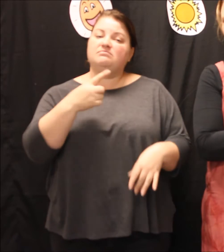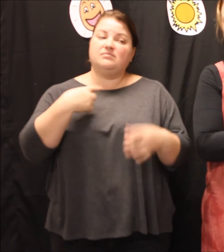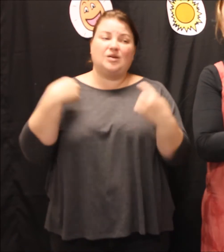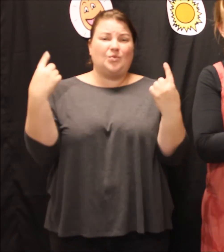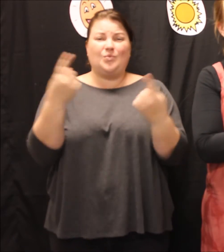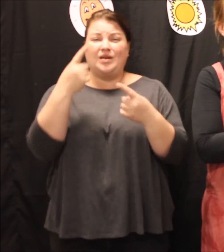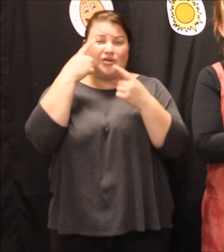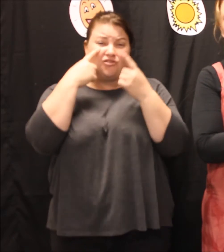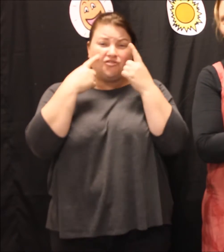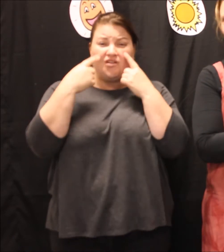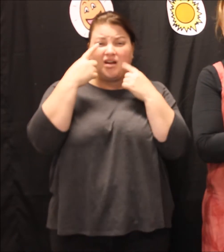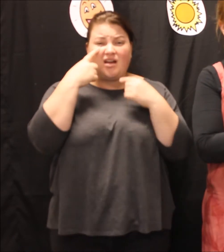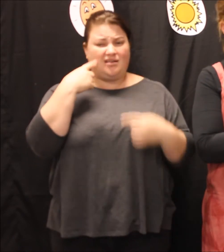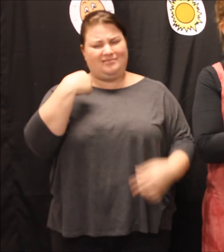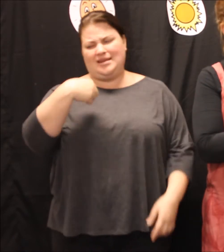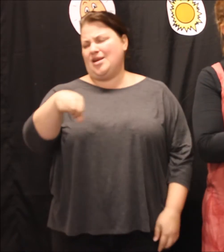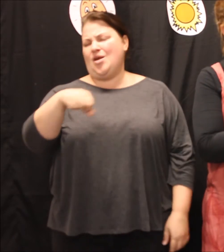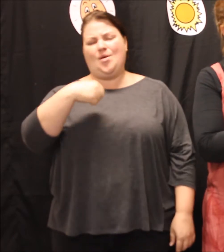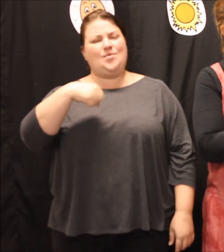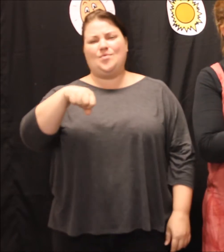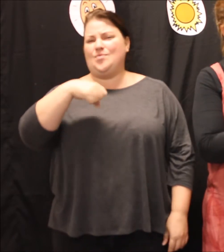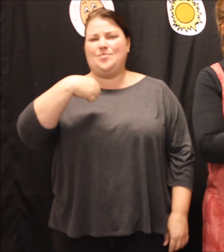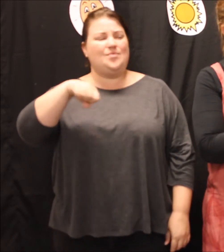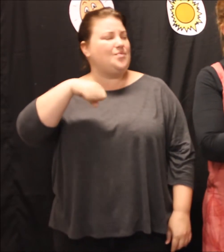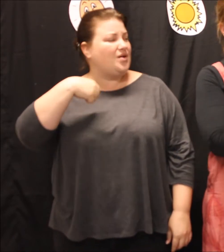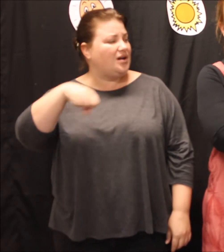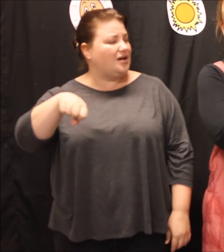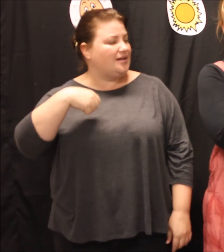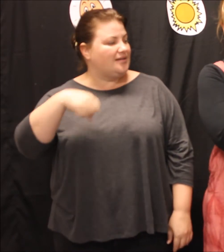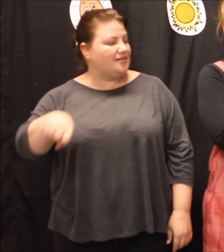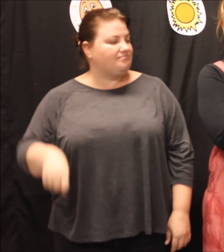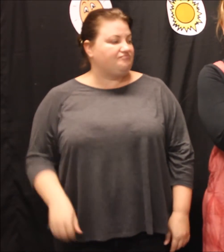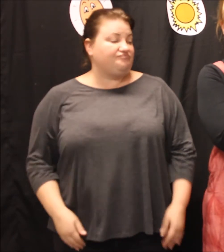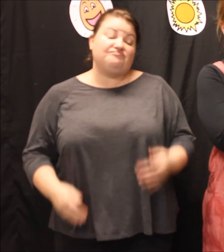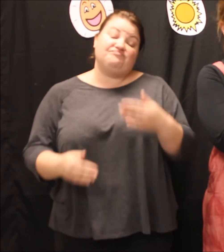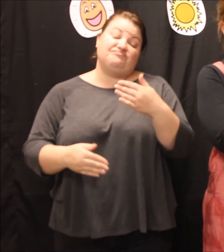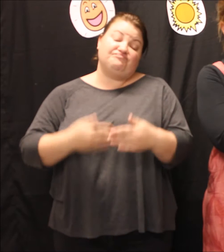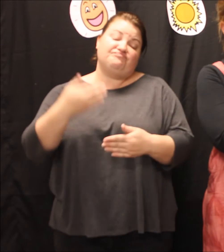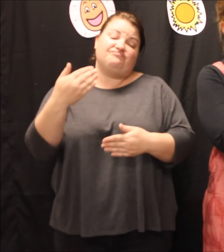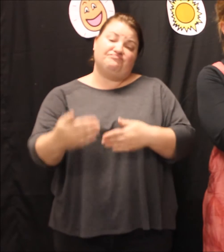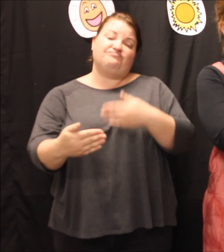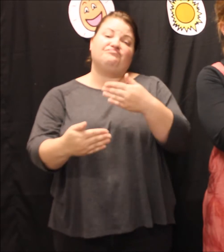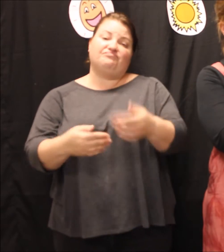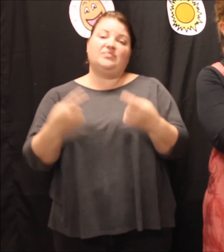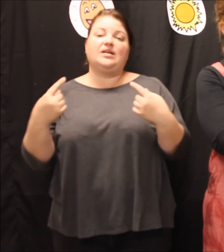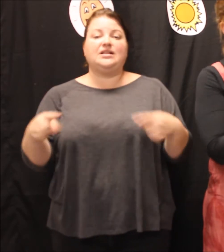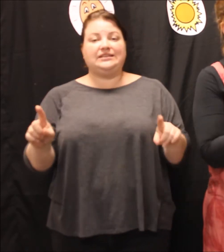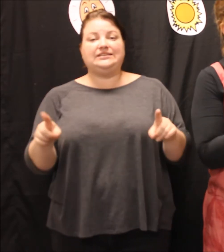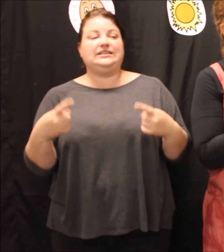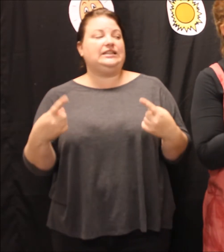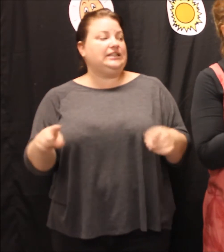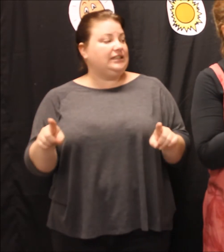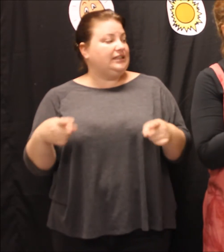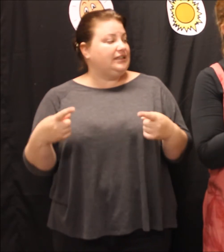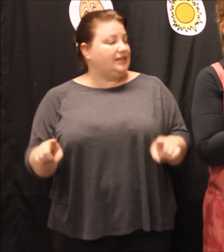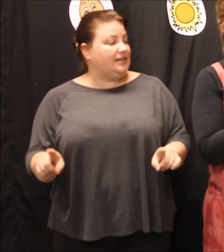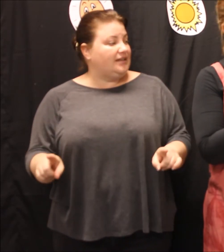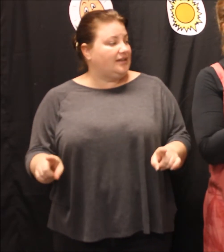cry? Goodness, no. We keep on singing.